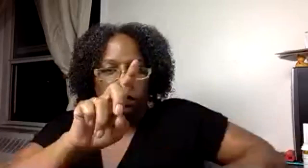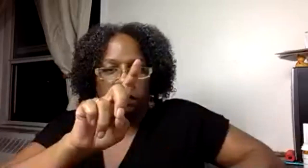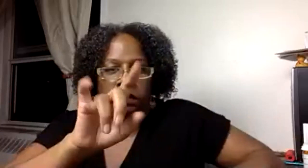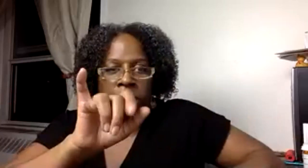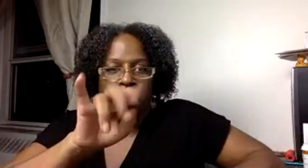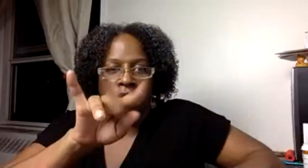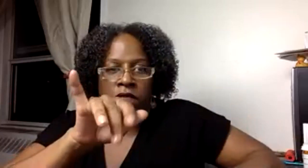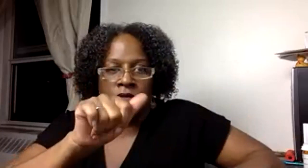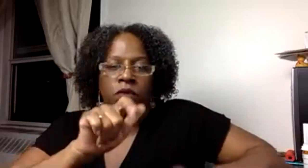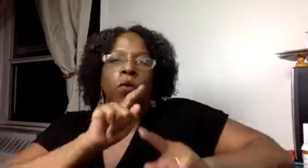Intervener.